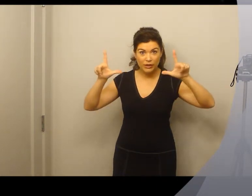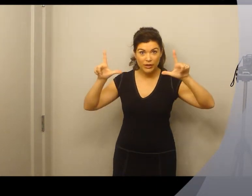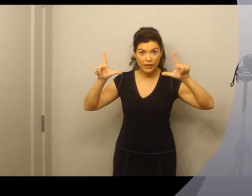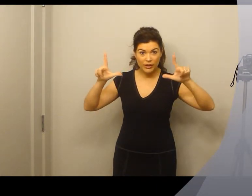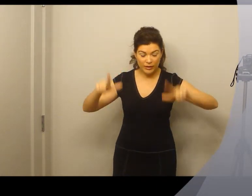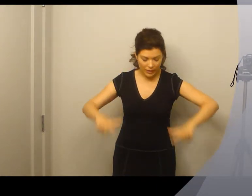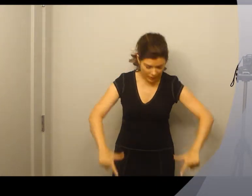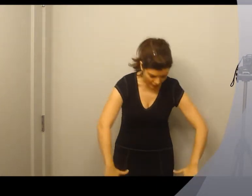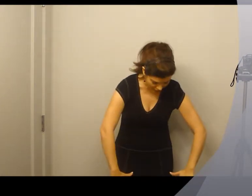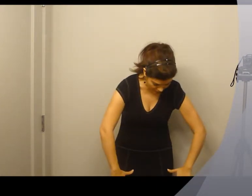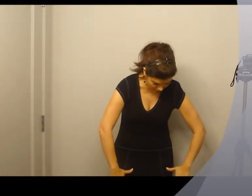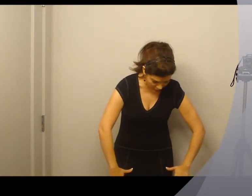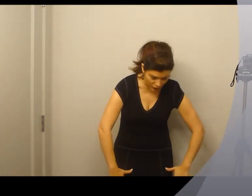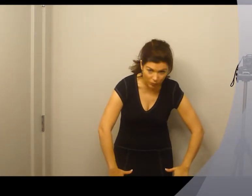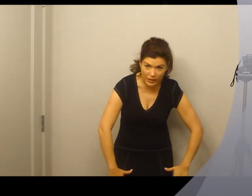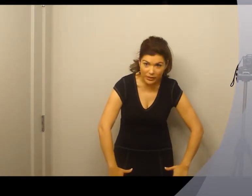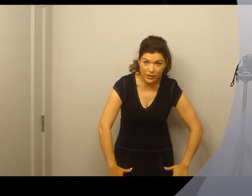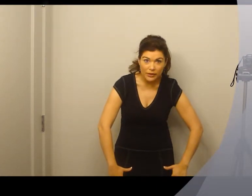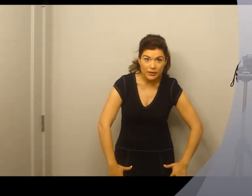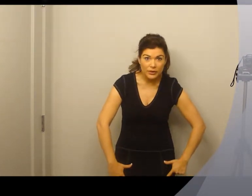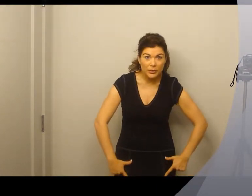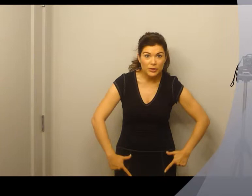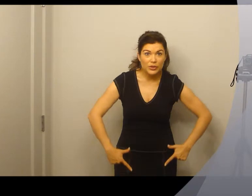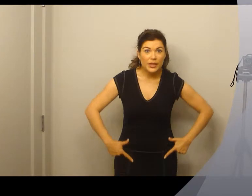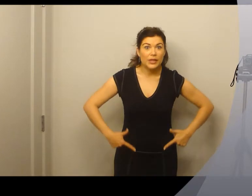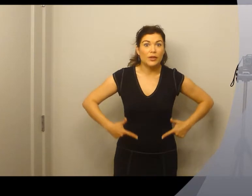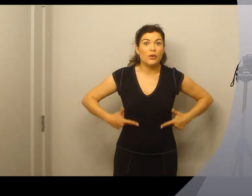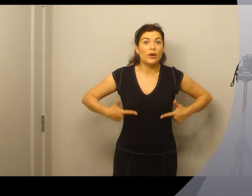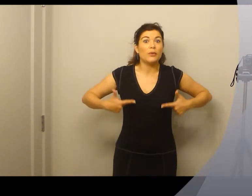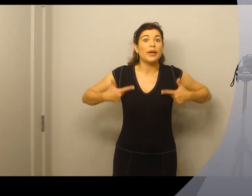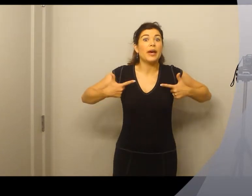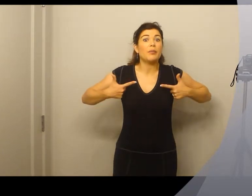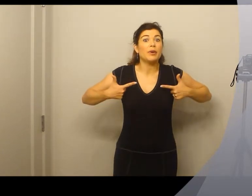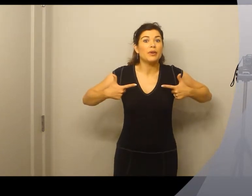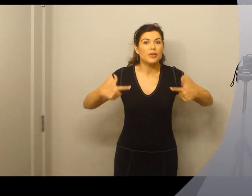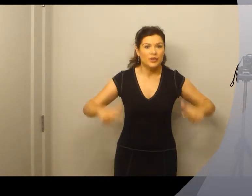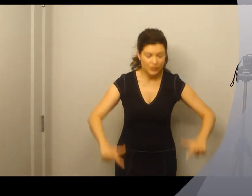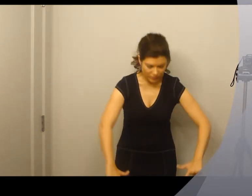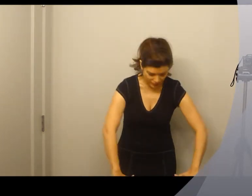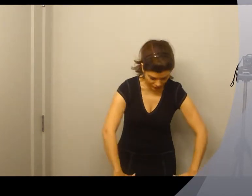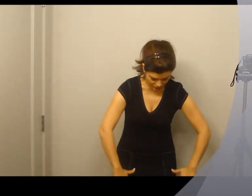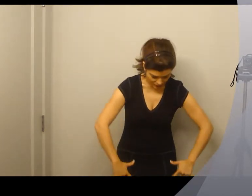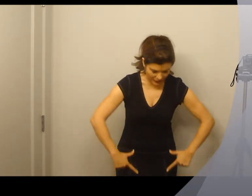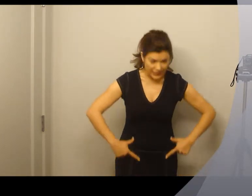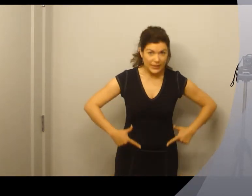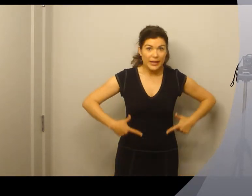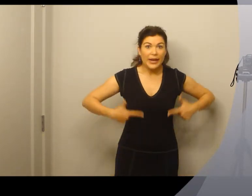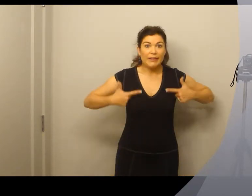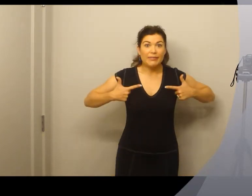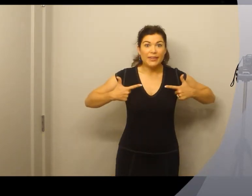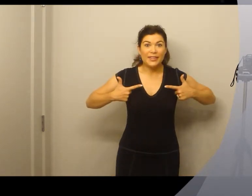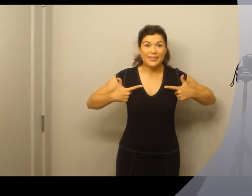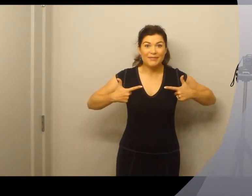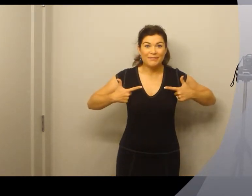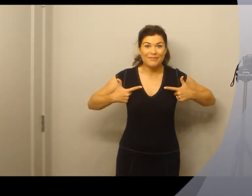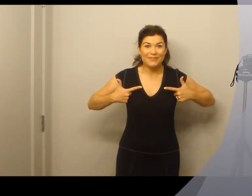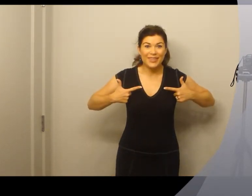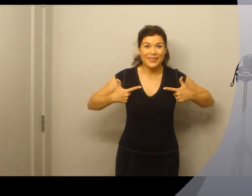L. You're going to scoop down here as low as you can and go all the way up. His life.